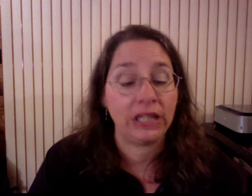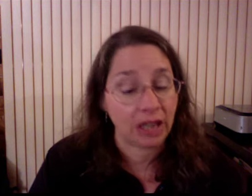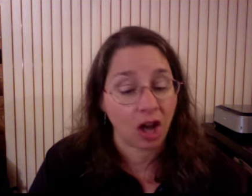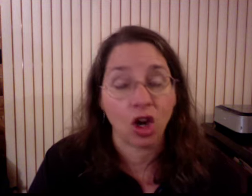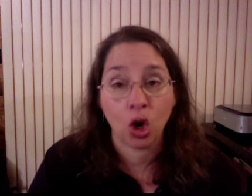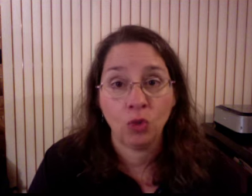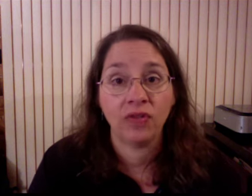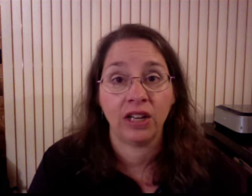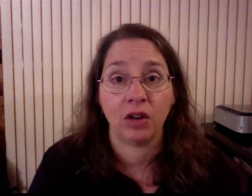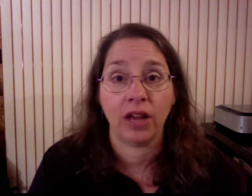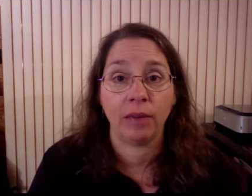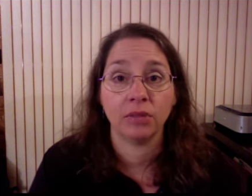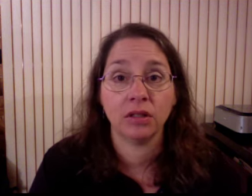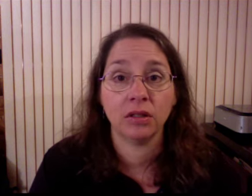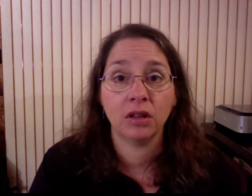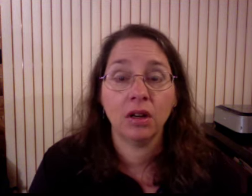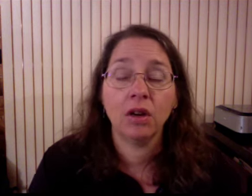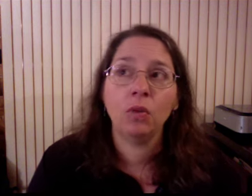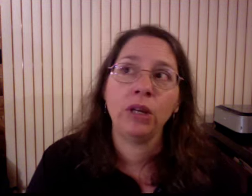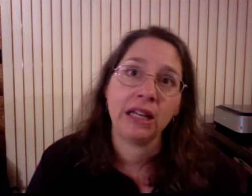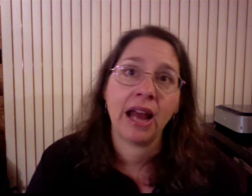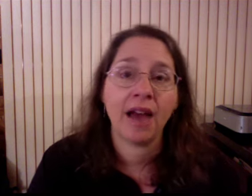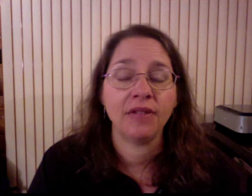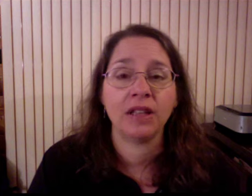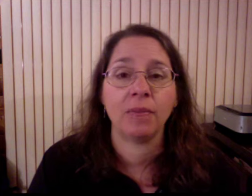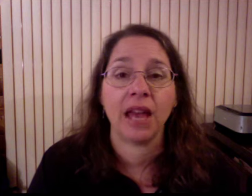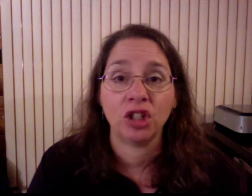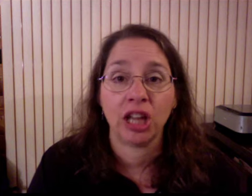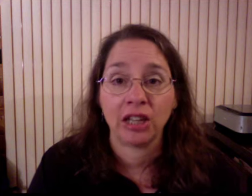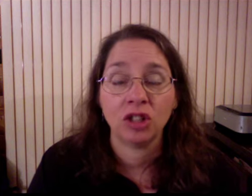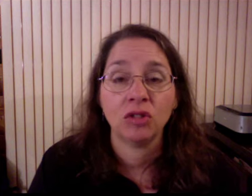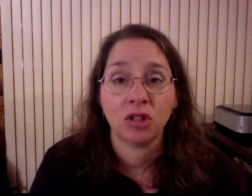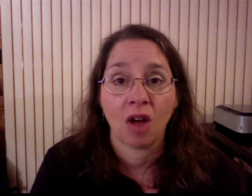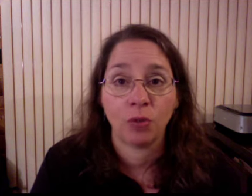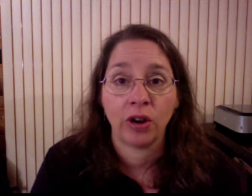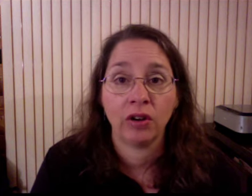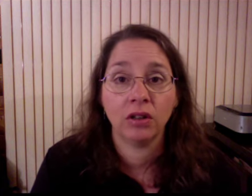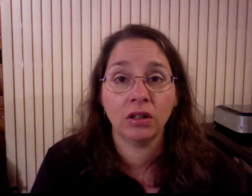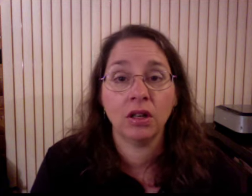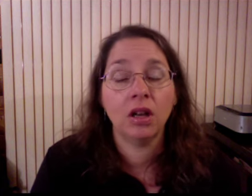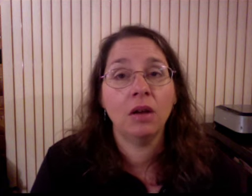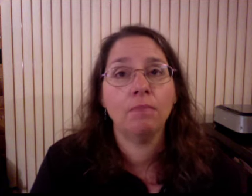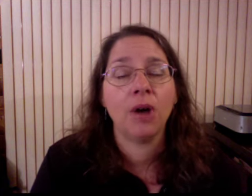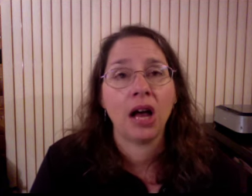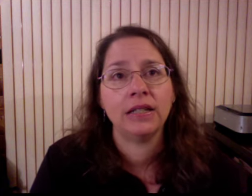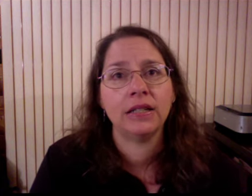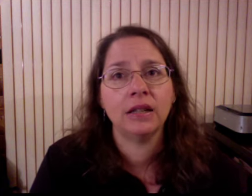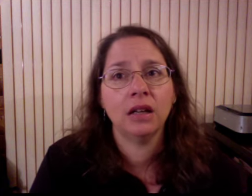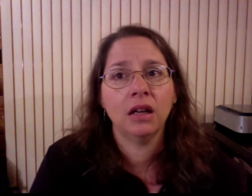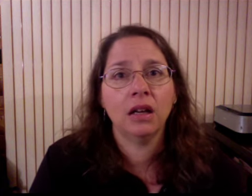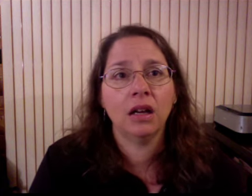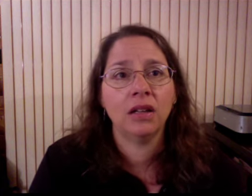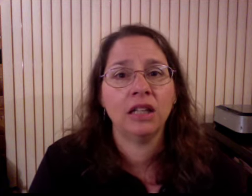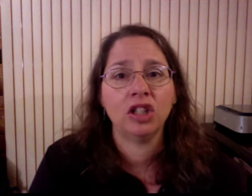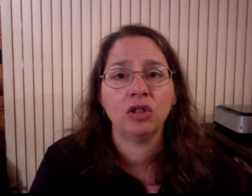not own video games. We did have some educational software, but the children